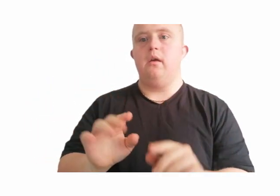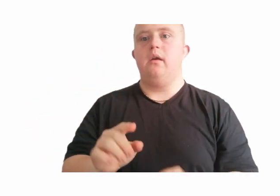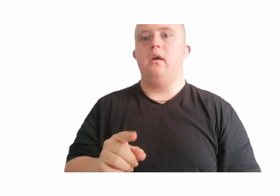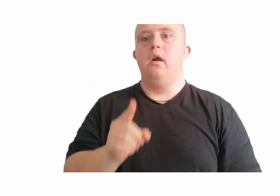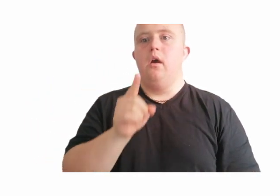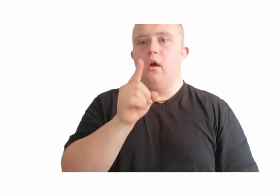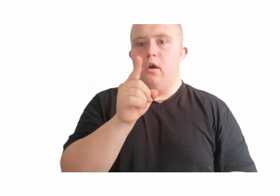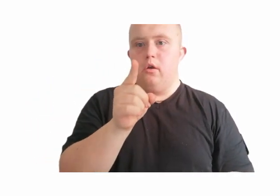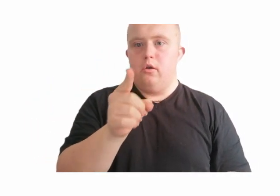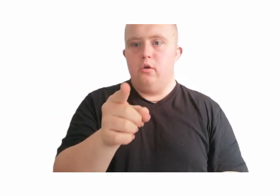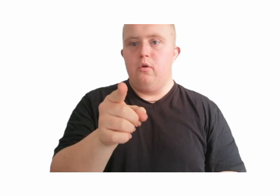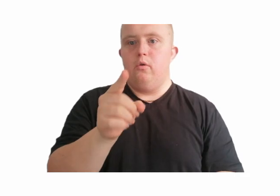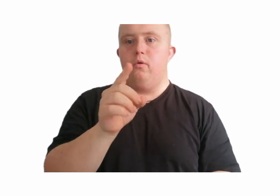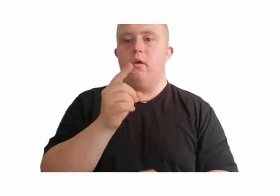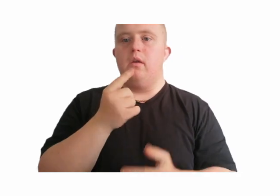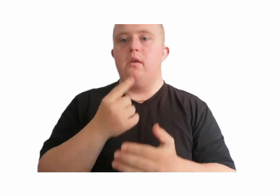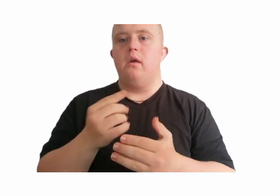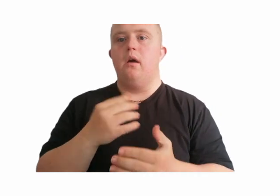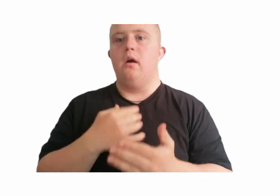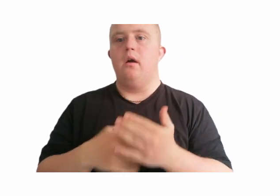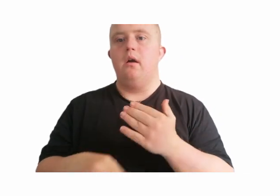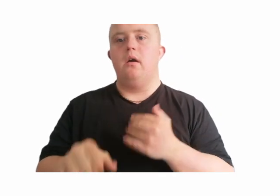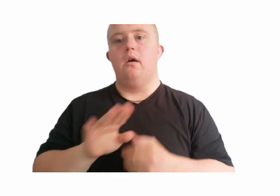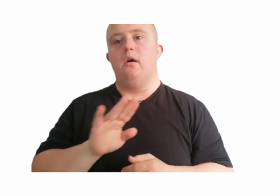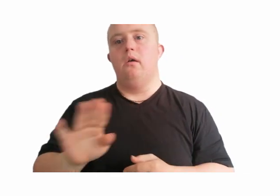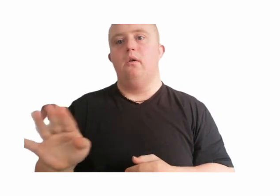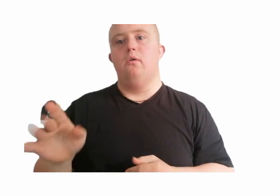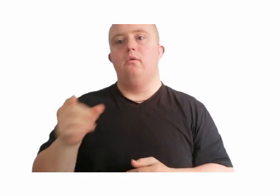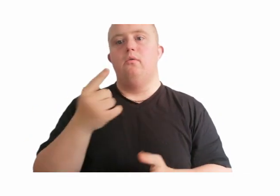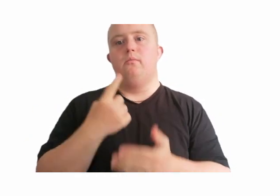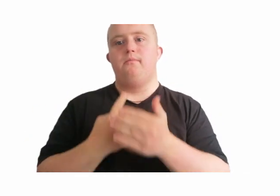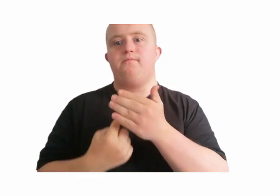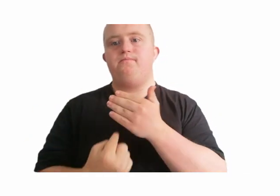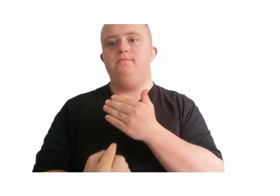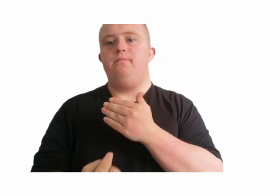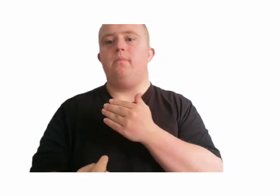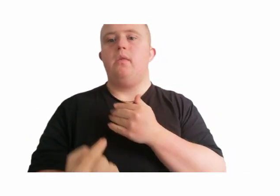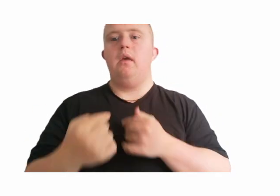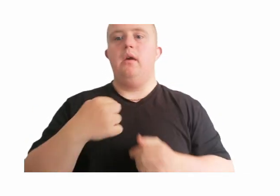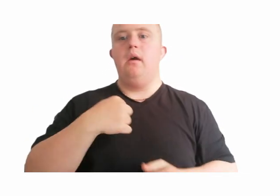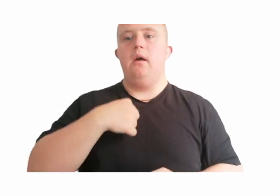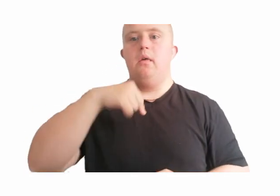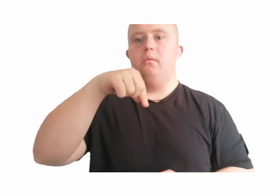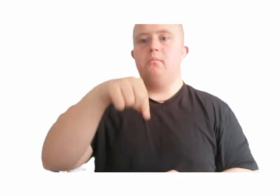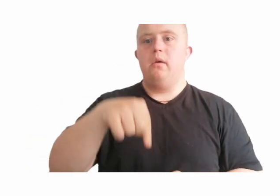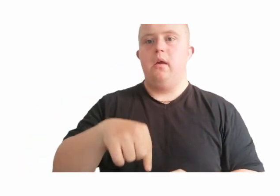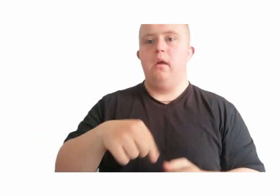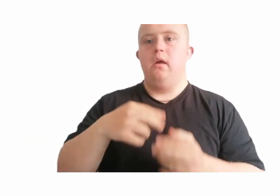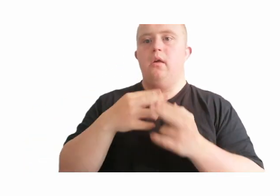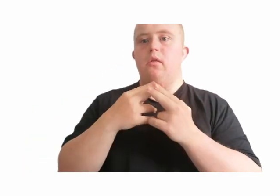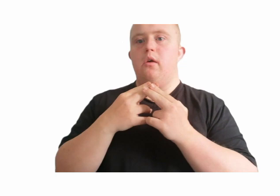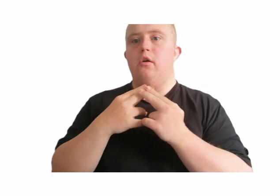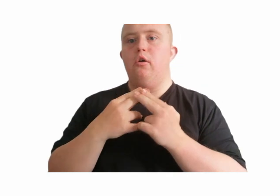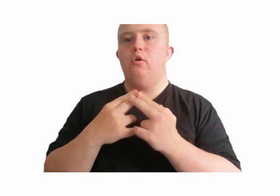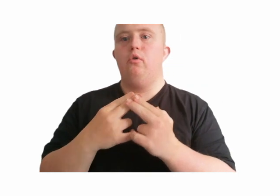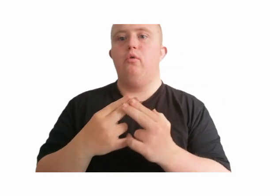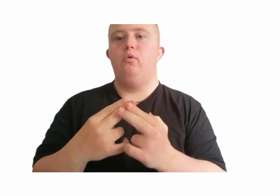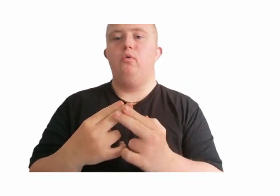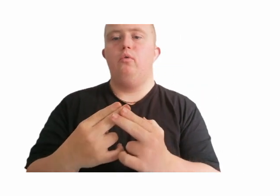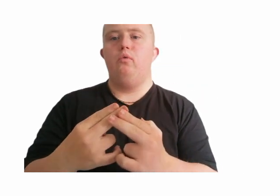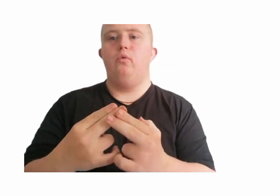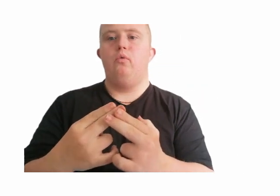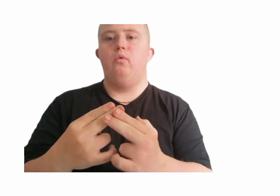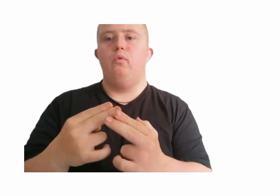And you are not alone, but I am here with